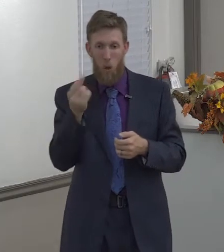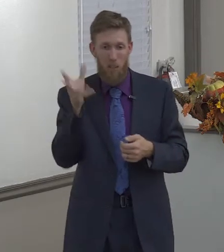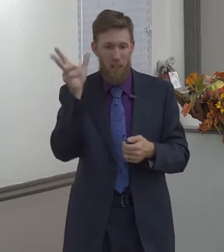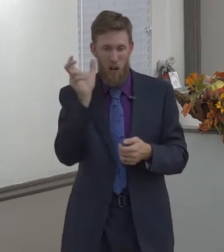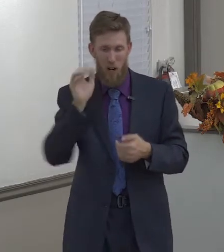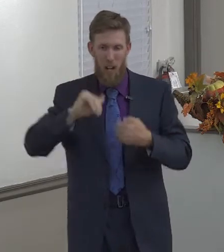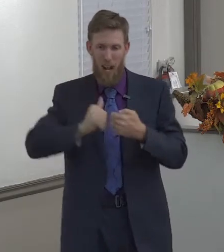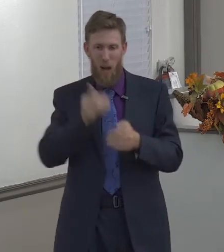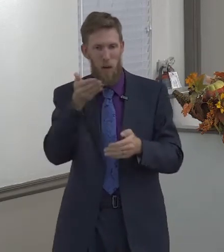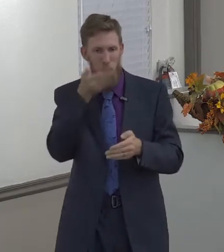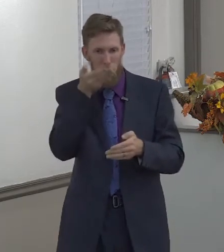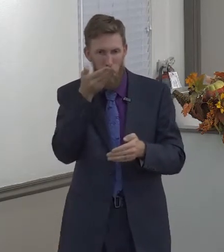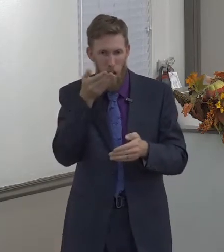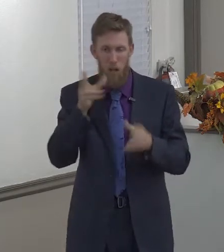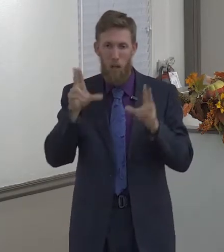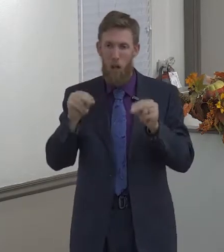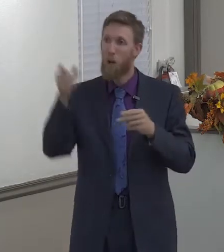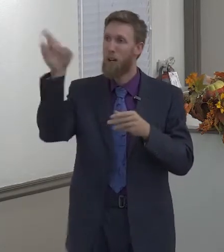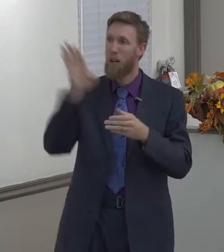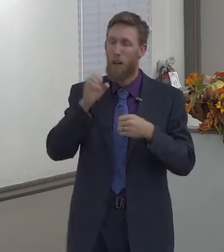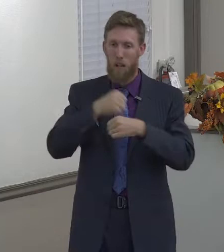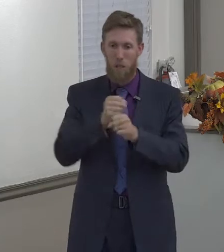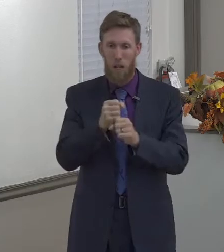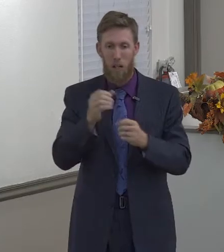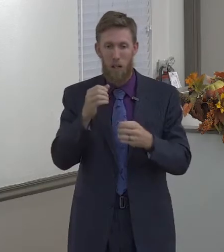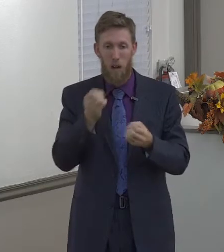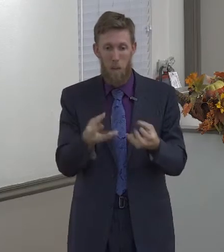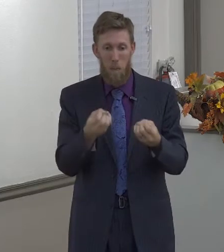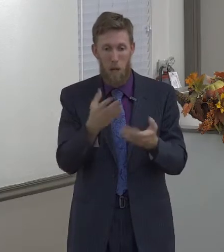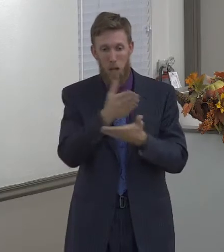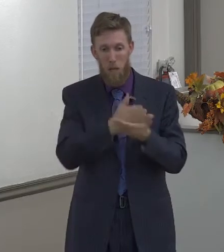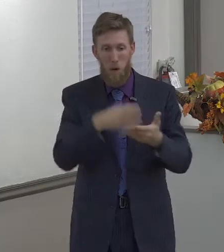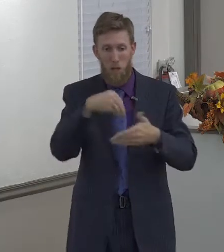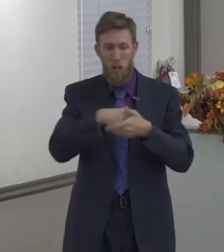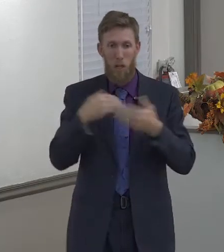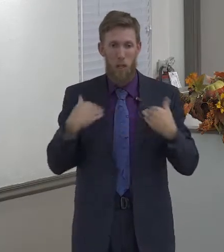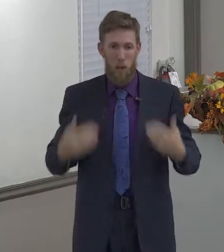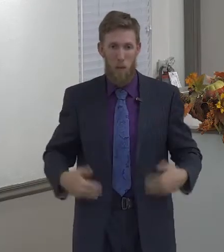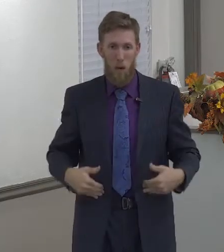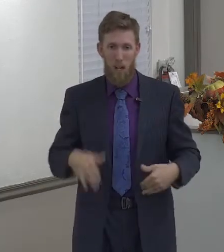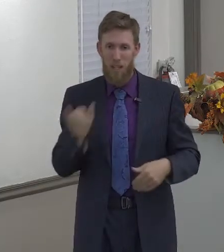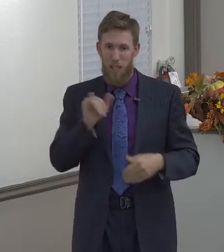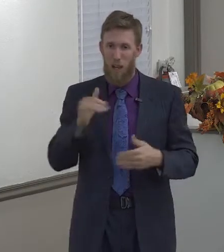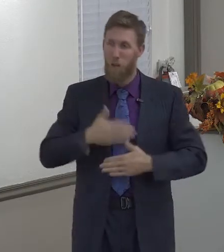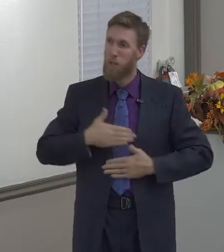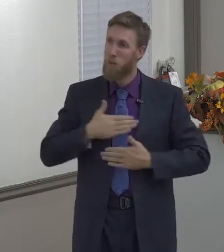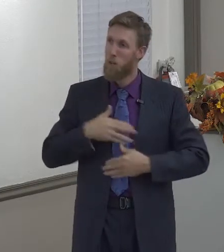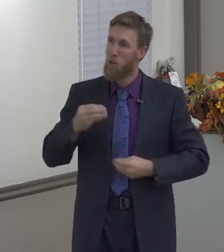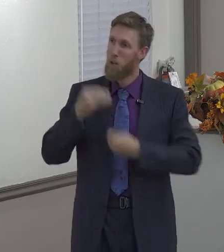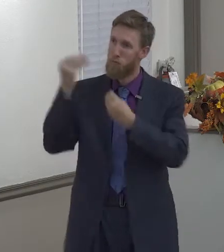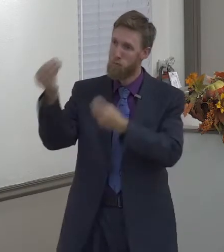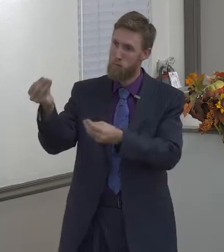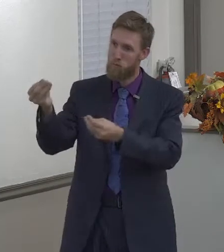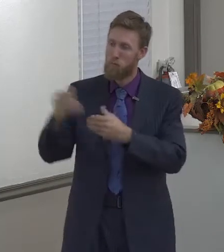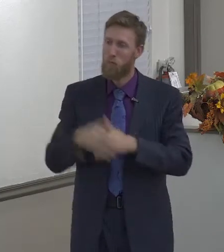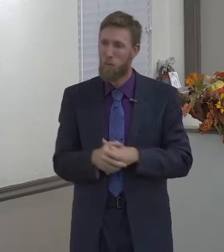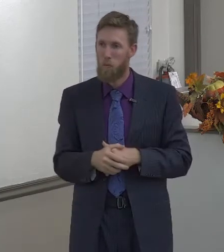body? But now are they many members, yet but one body. I don't know about